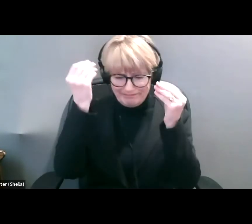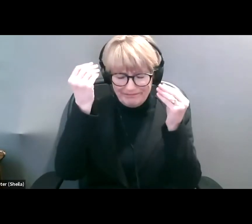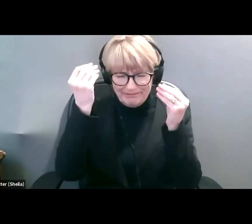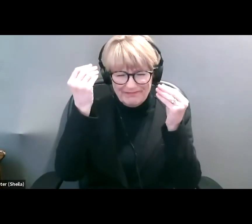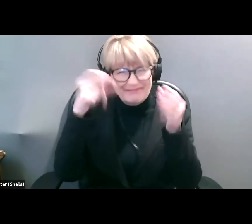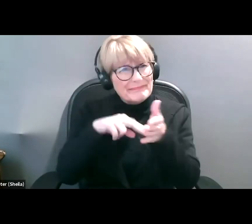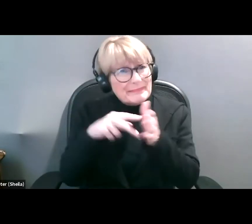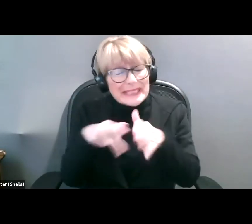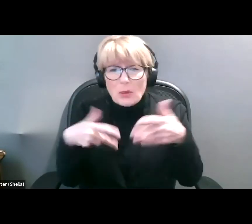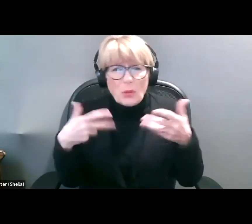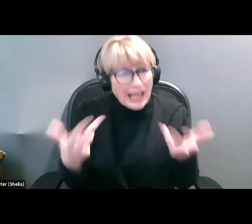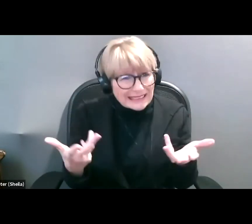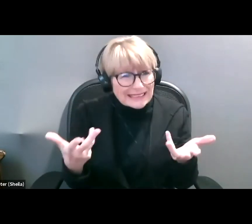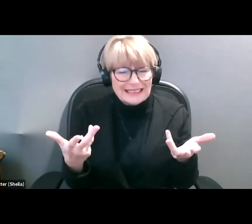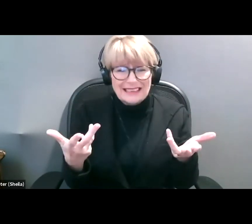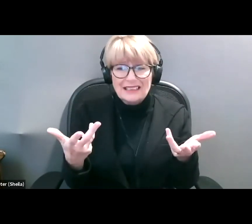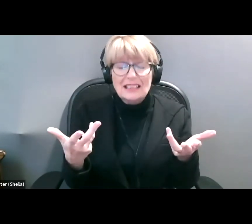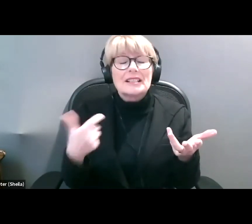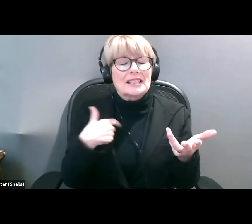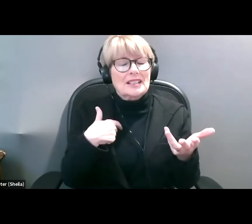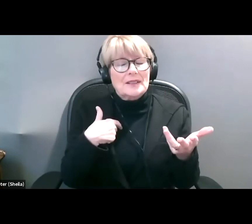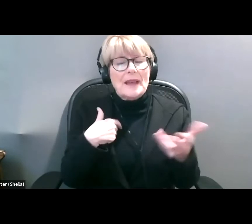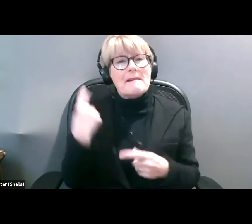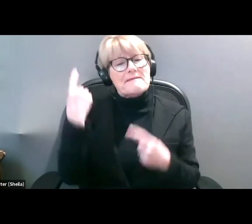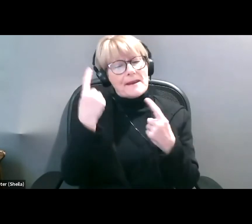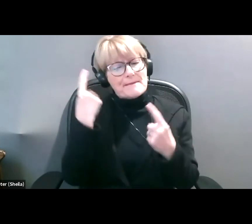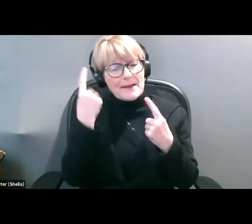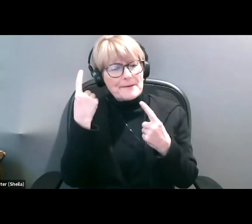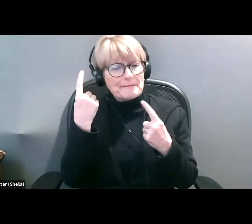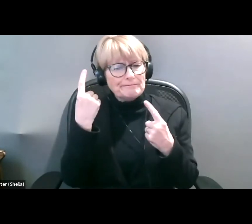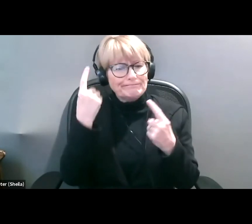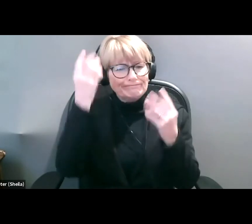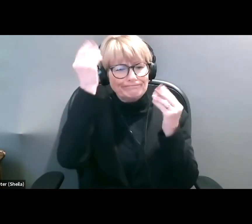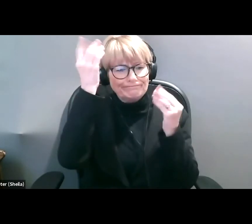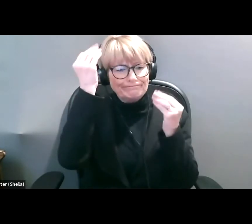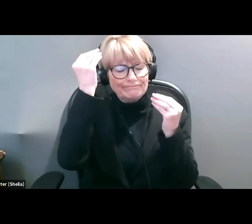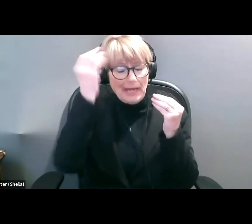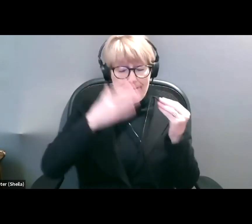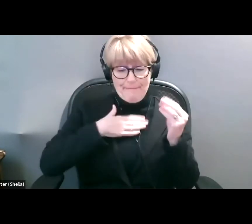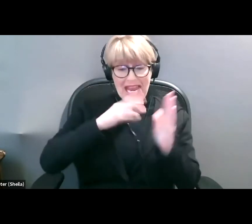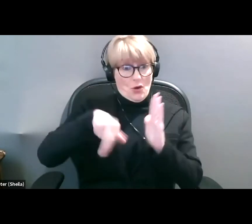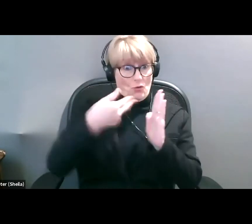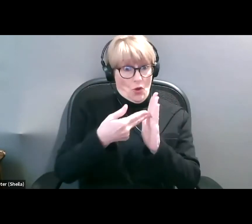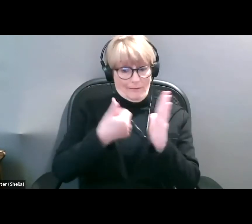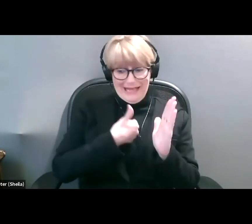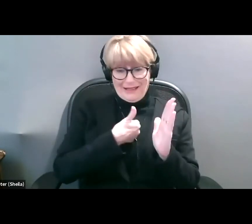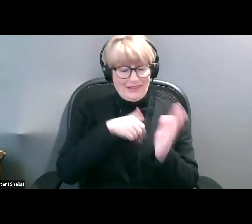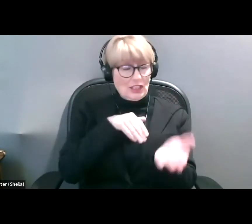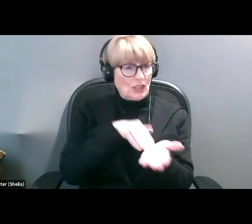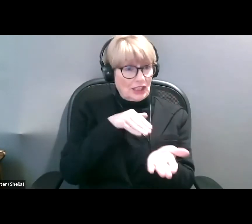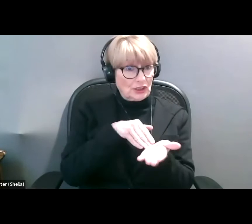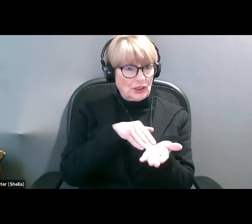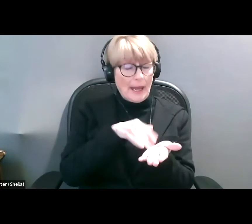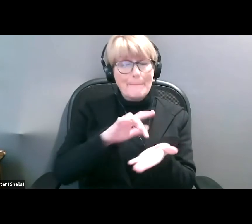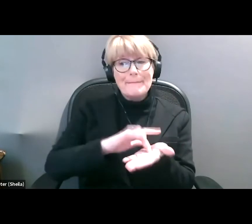mean? And I thought about my role as a doctor prescribing medications.